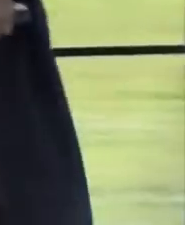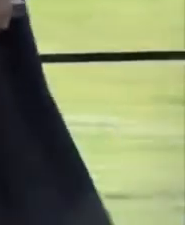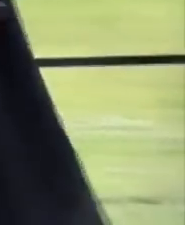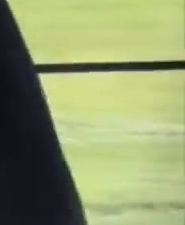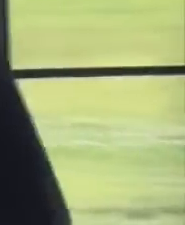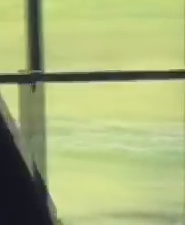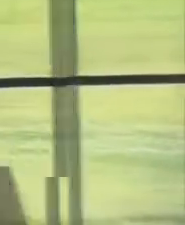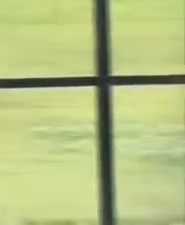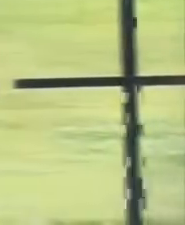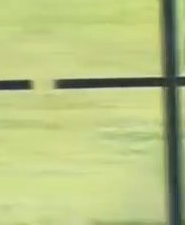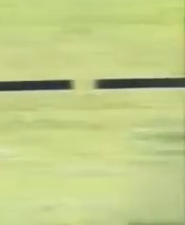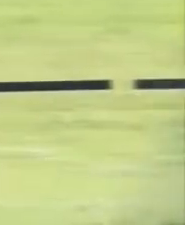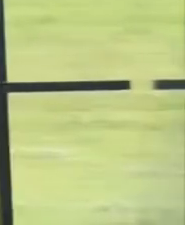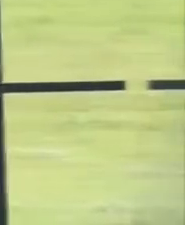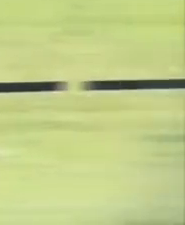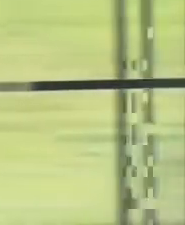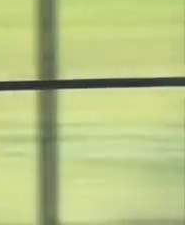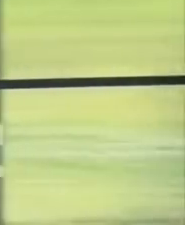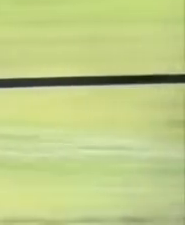Jalen Crowell,